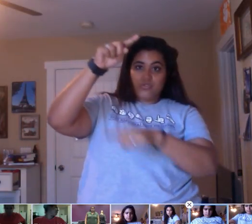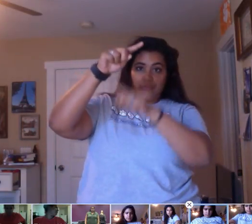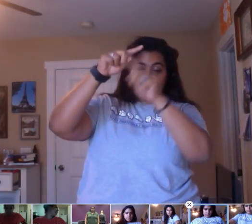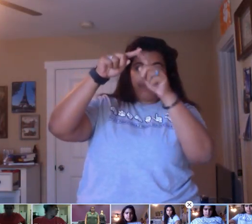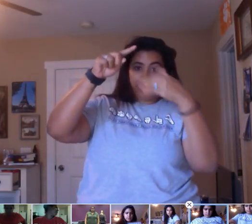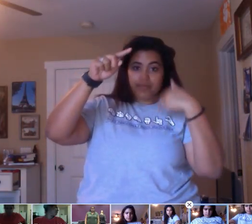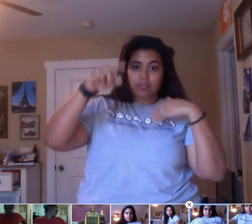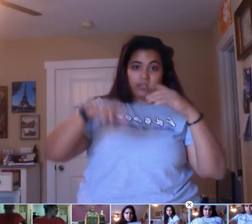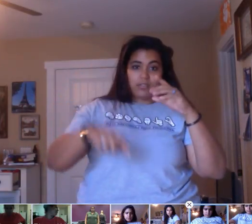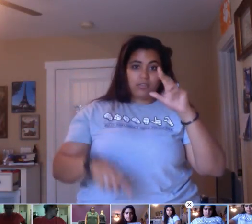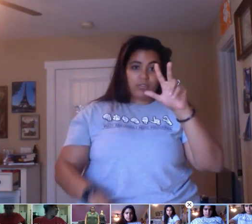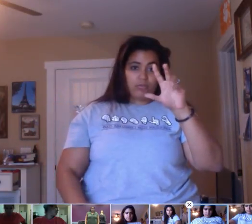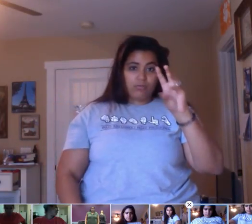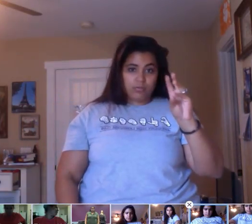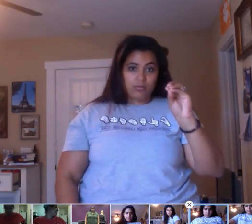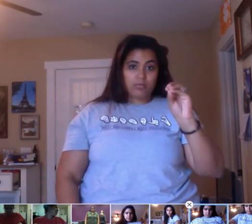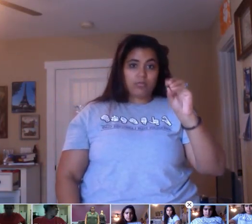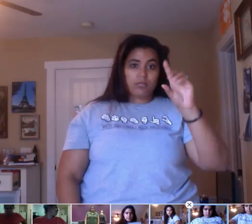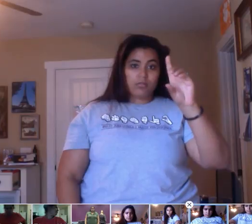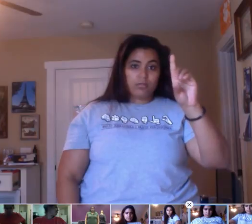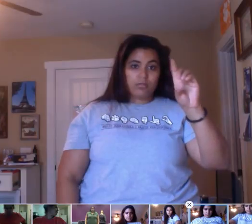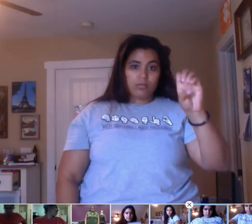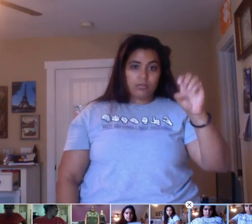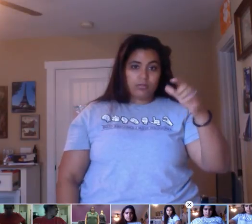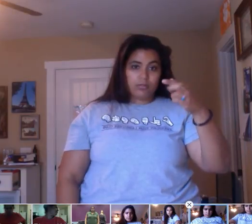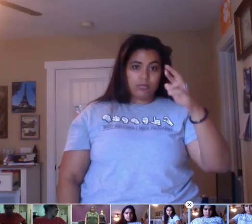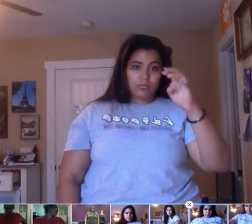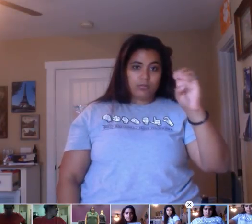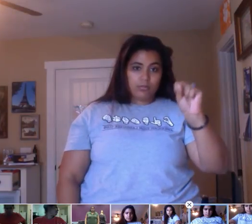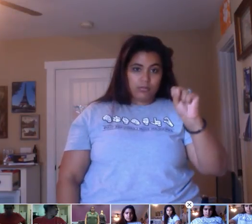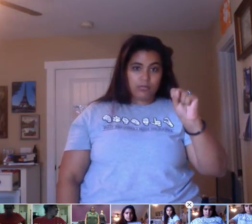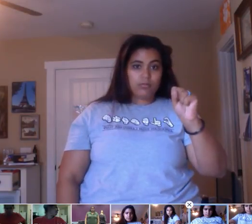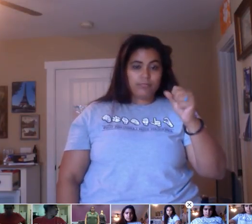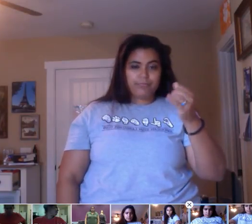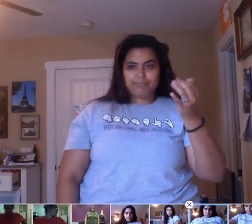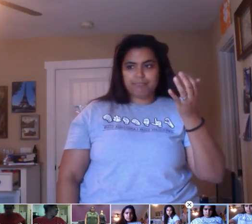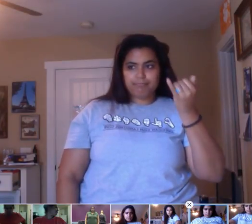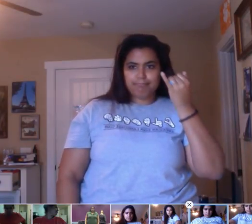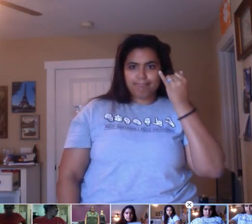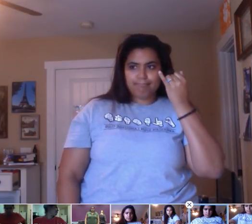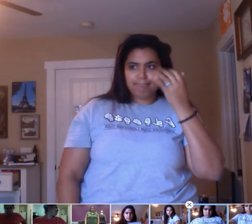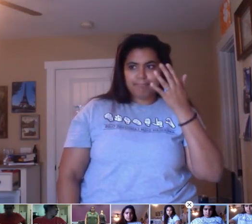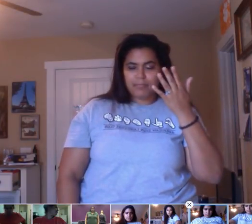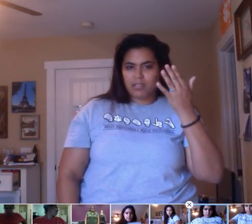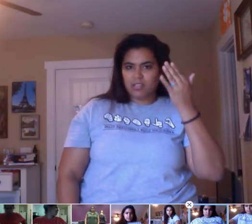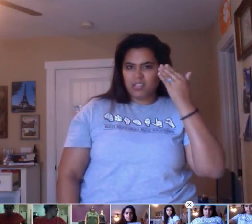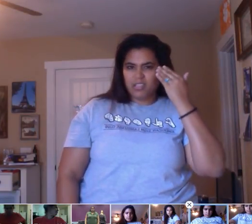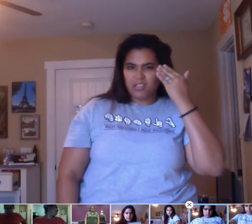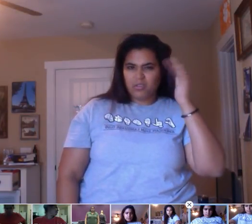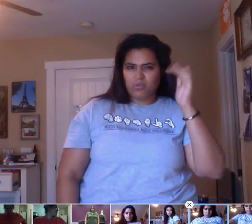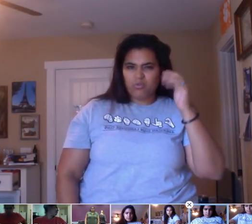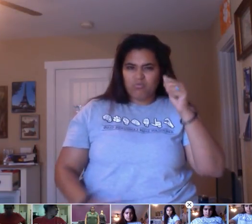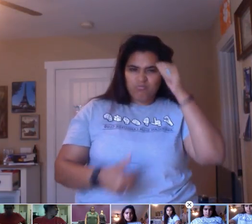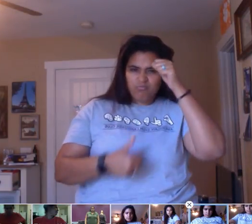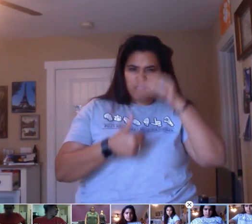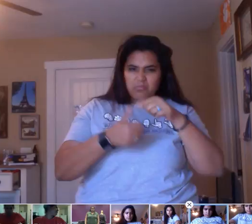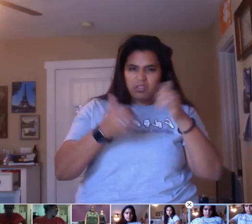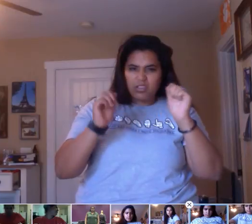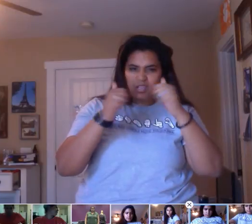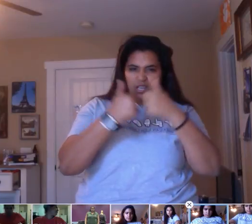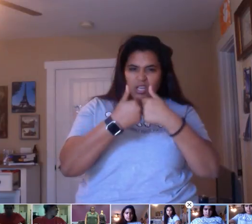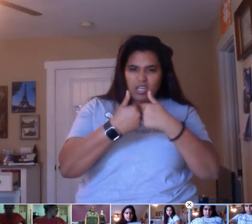So the circle has 360 degrees, like we talked about before. So